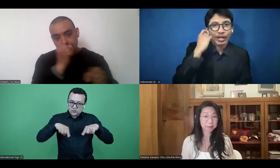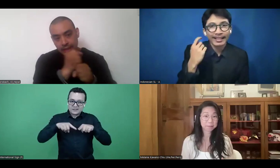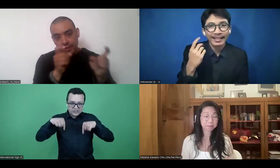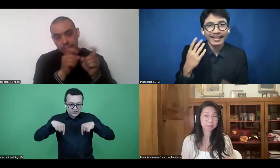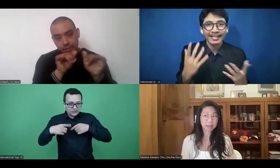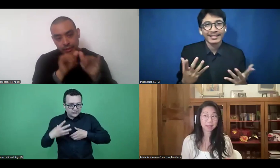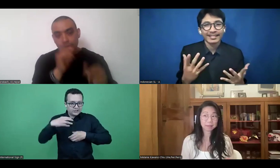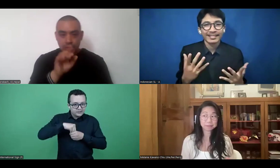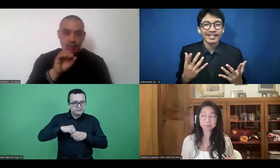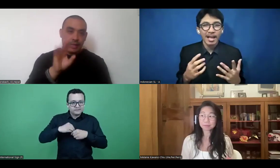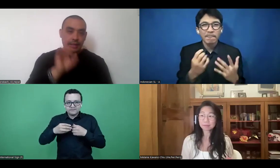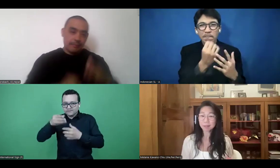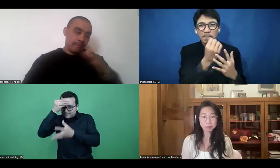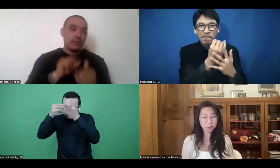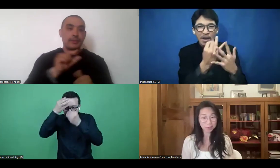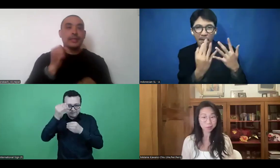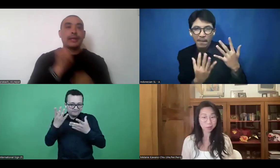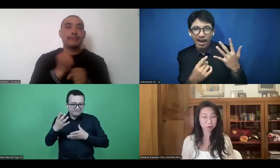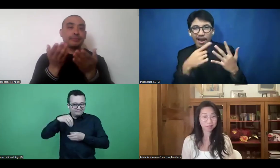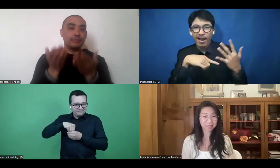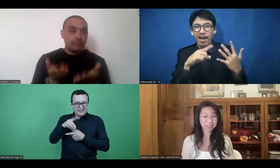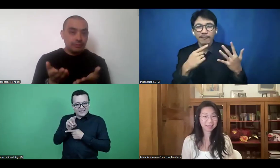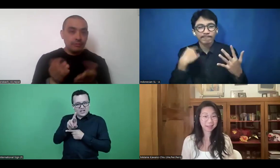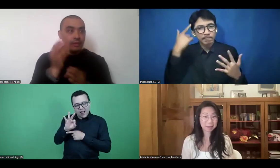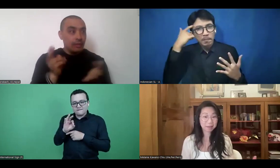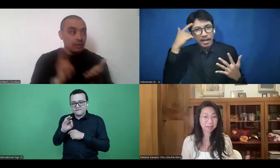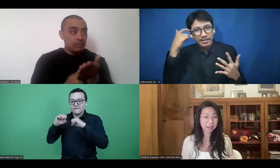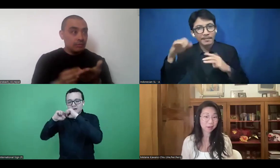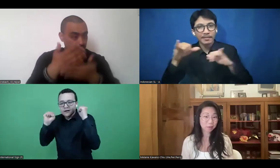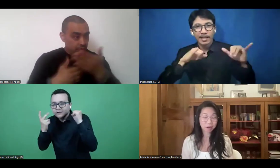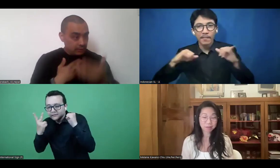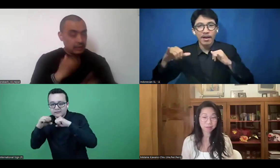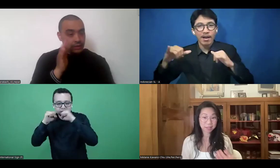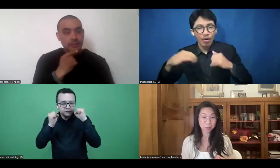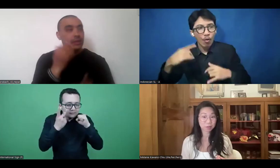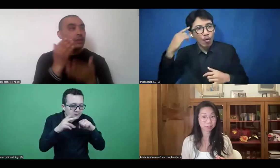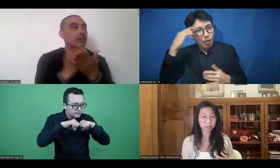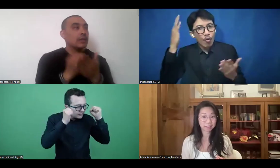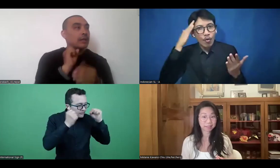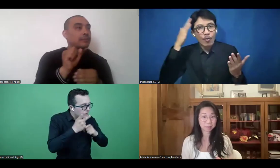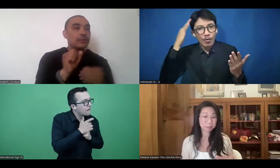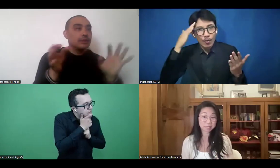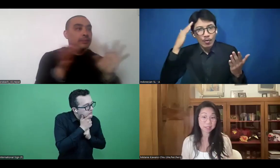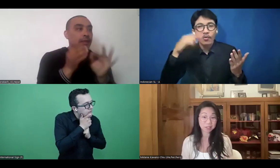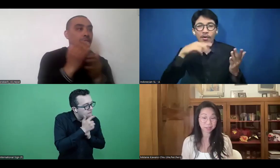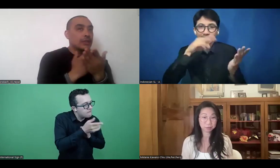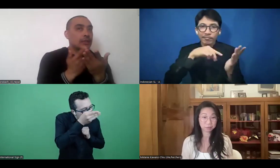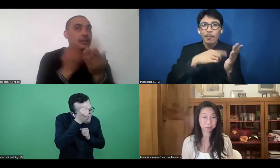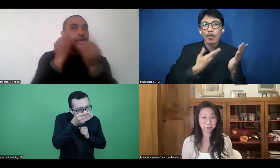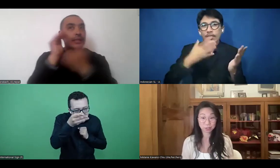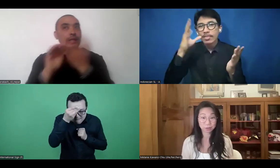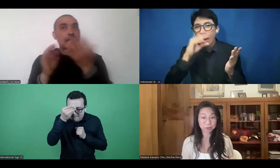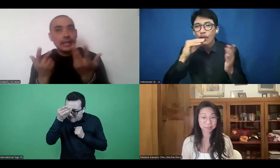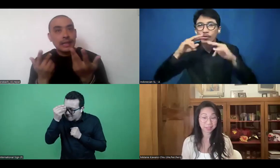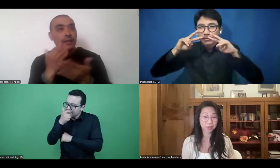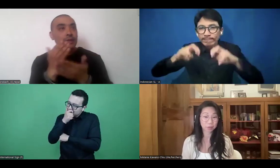DRF. And we want to know more about how are the things we're learning could be potentially helpful